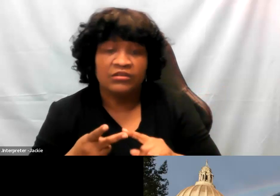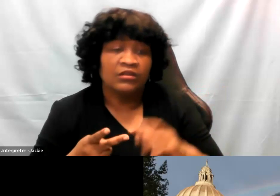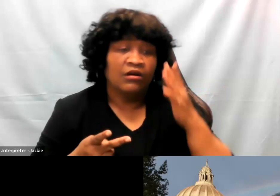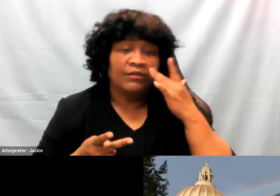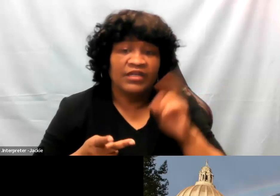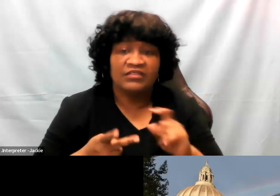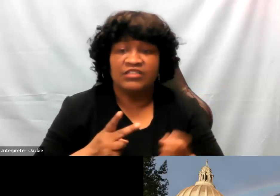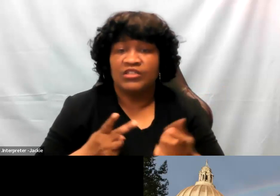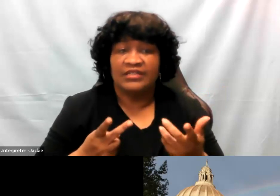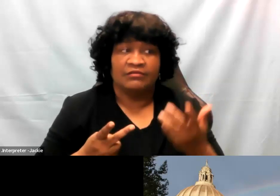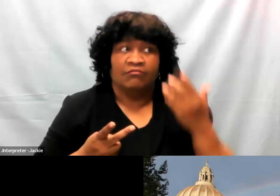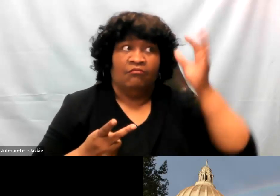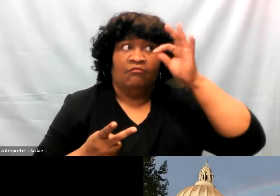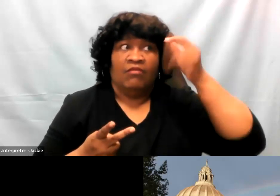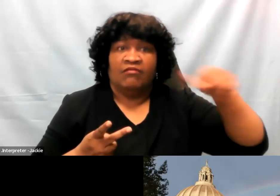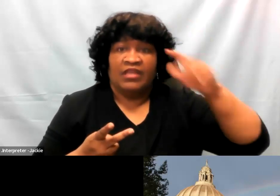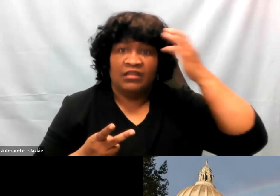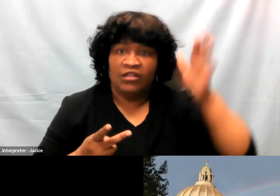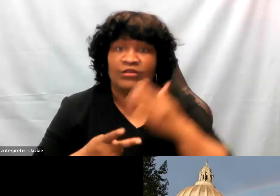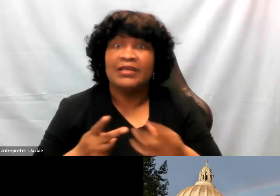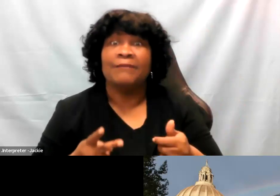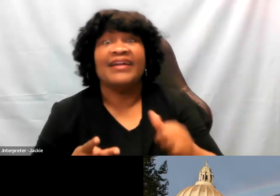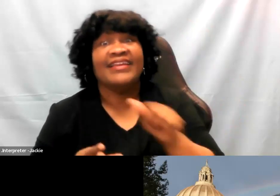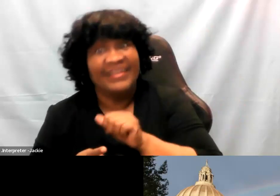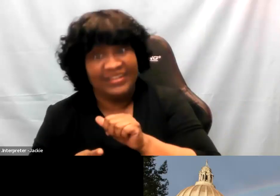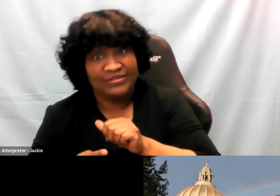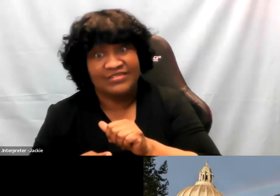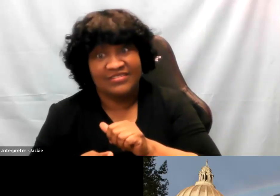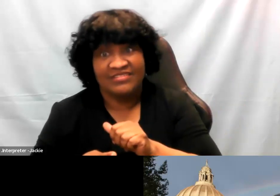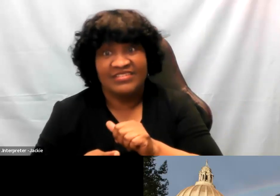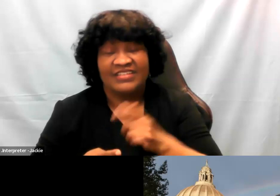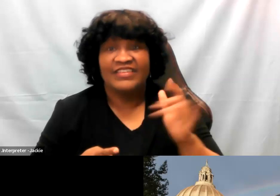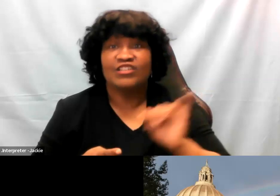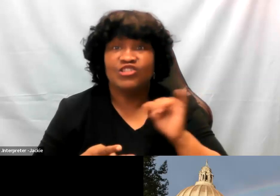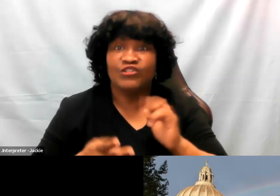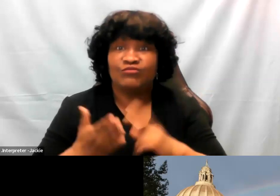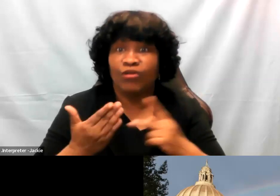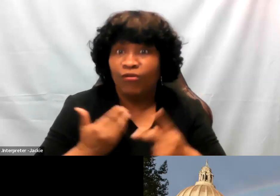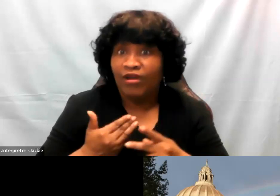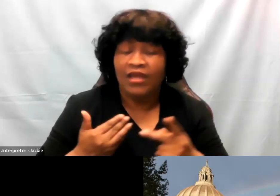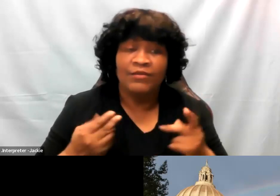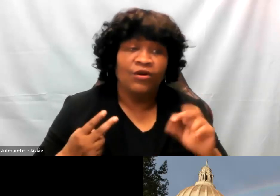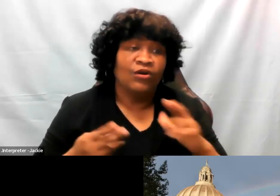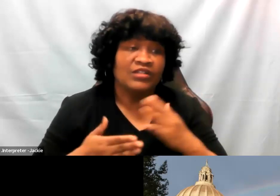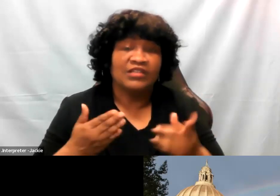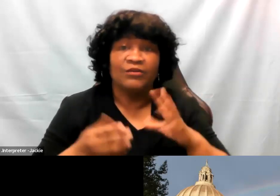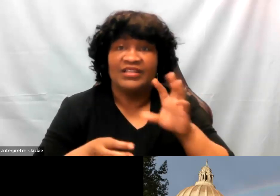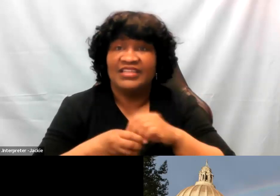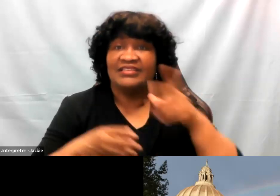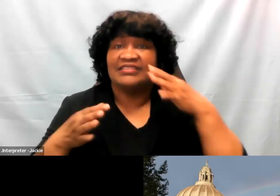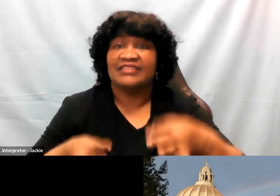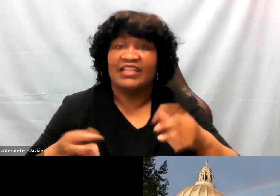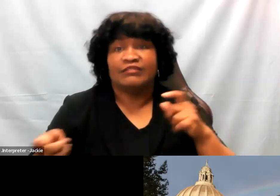because unbeknownst to them, someone else, normally it's the insurance program or someone in between, decided